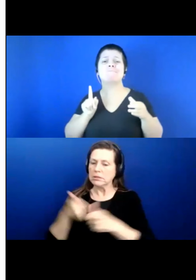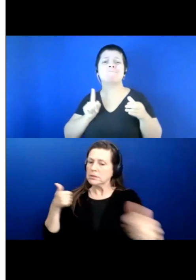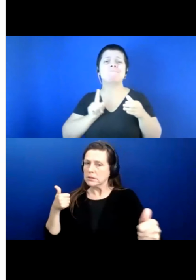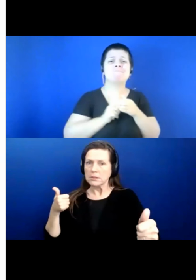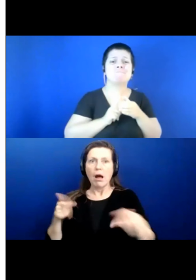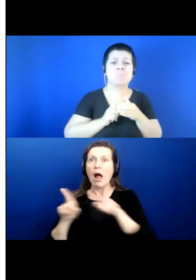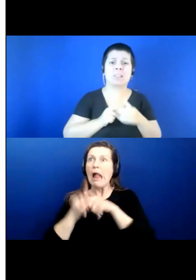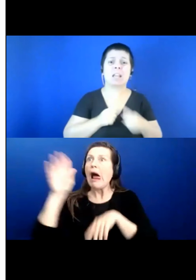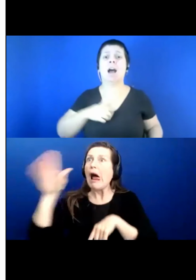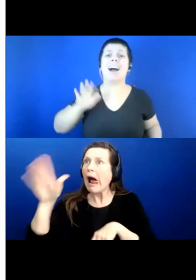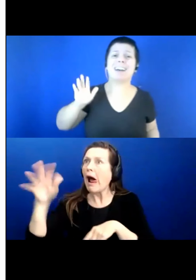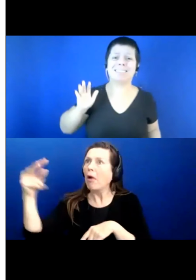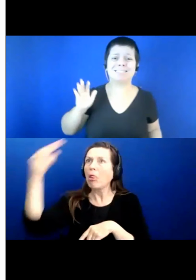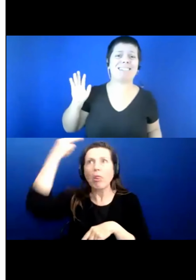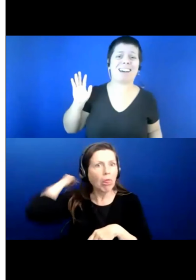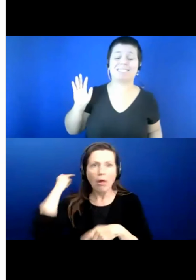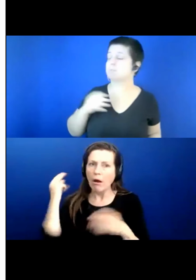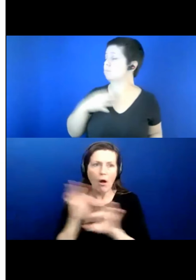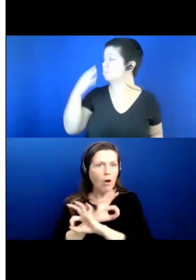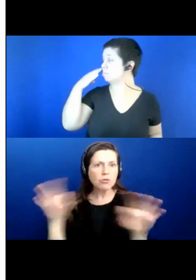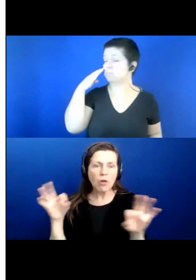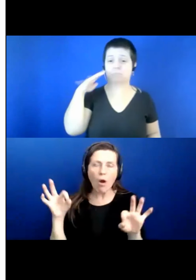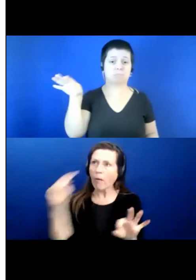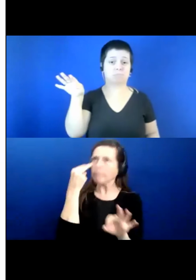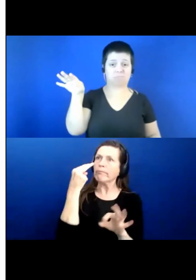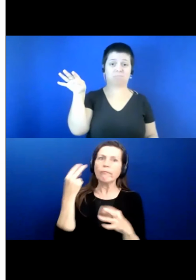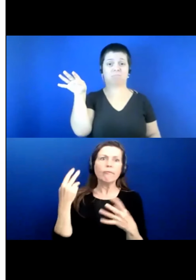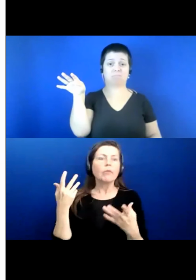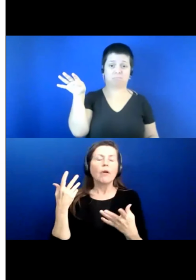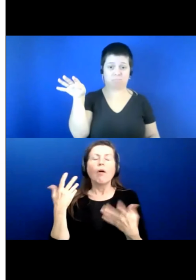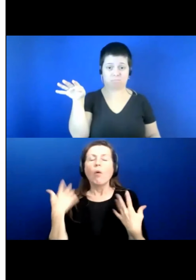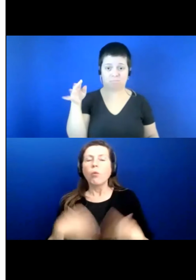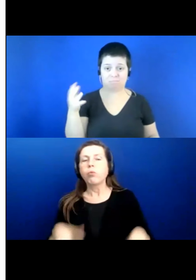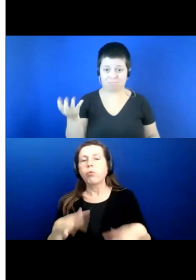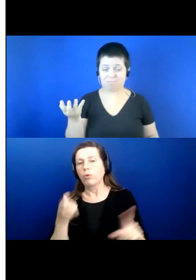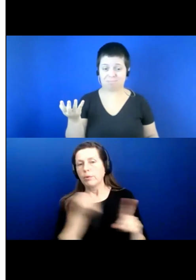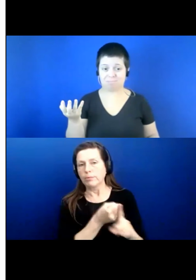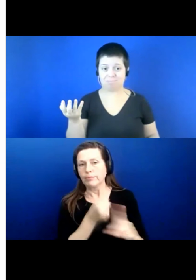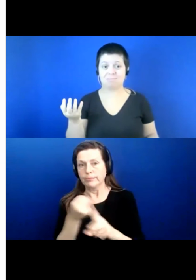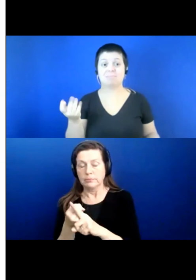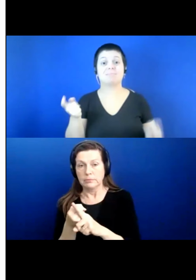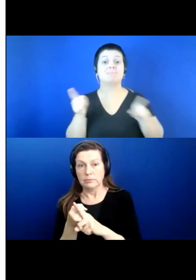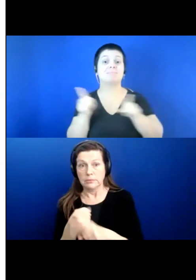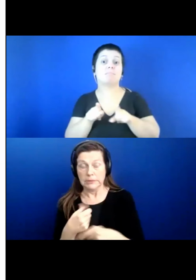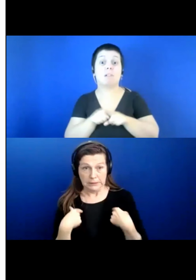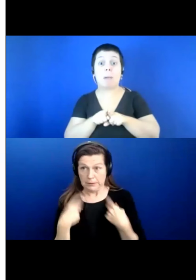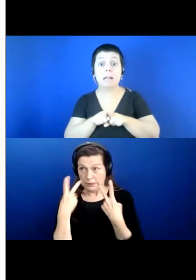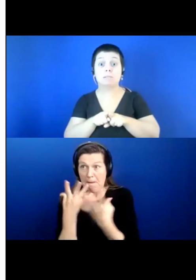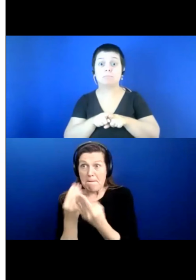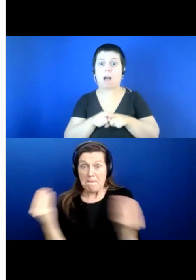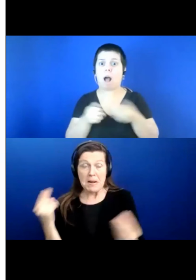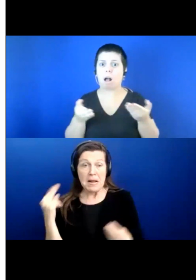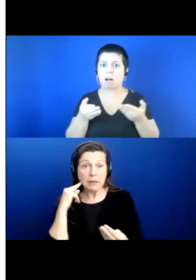all. While on the other hand, I have never seen so much persons who are deafblind